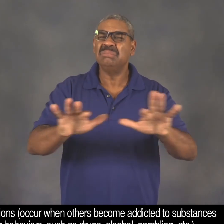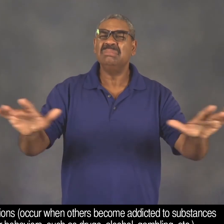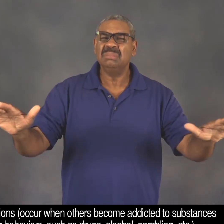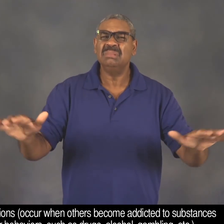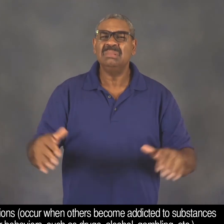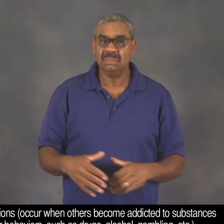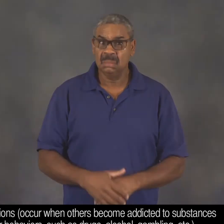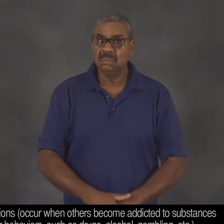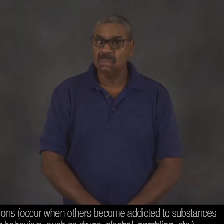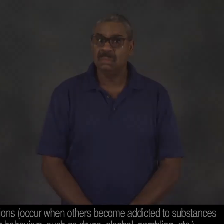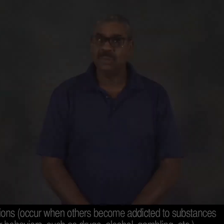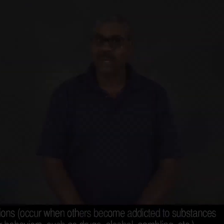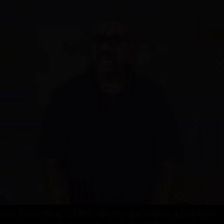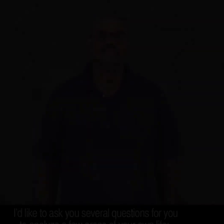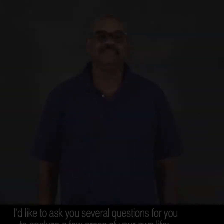gambling, etc.